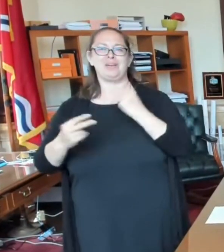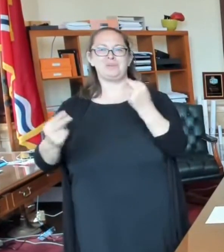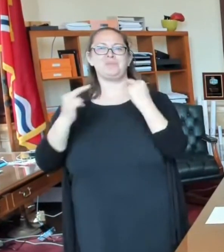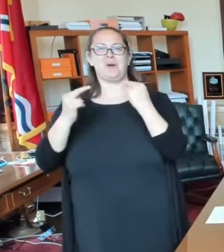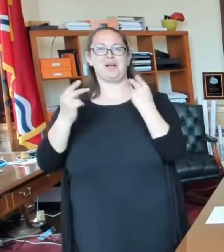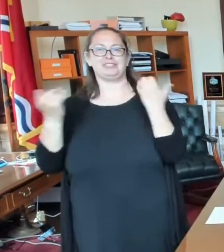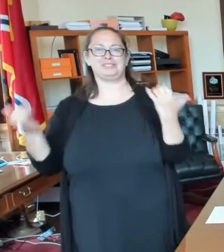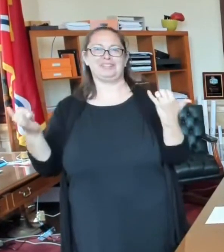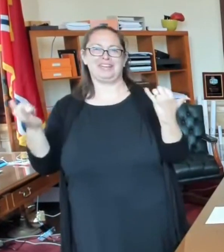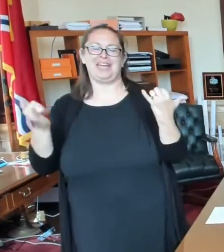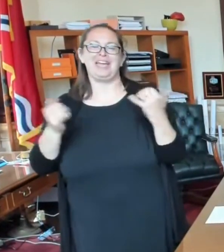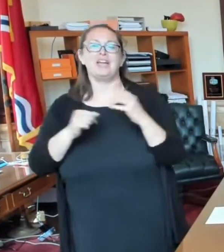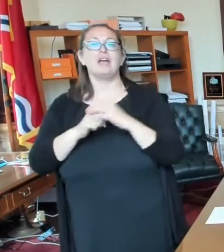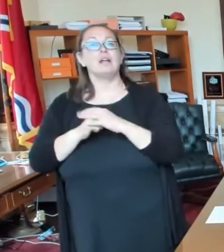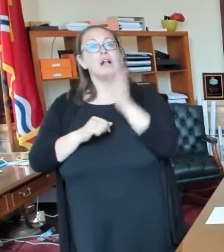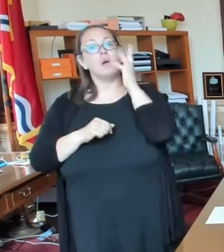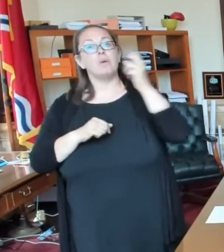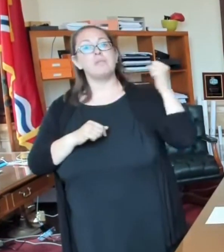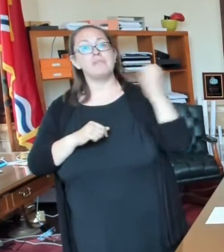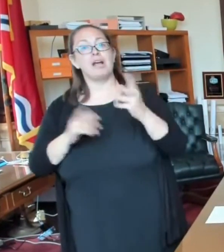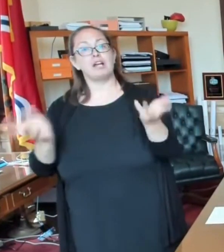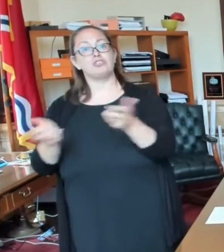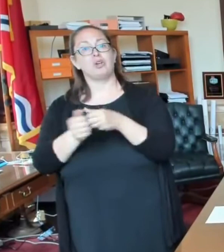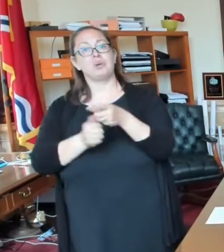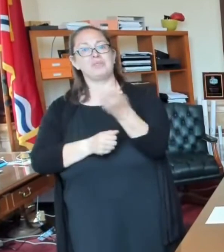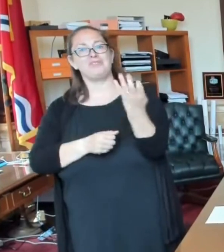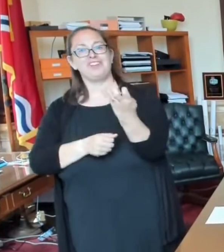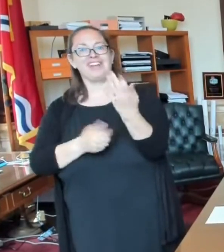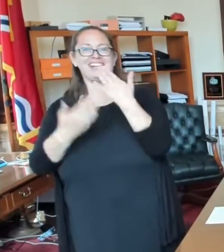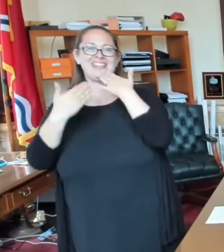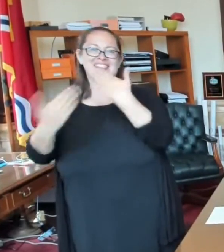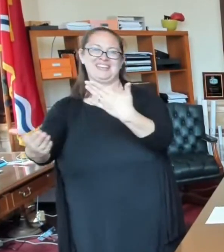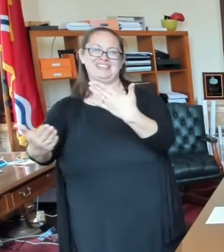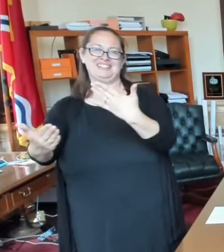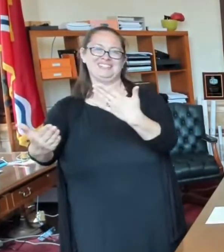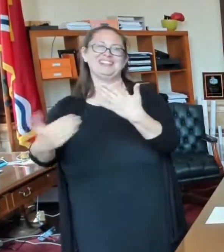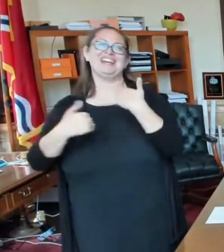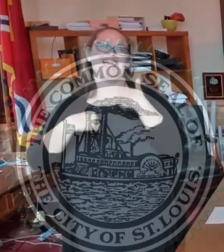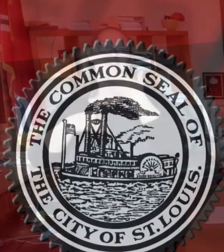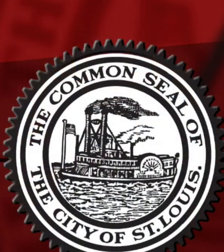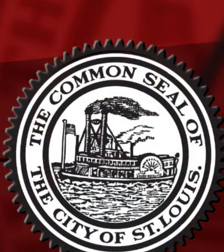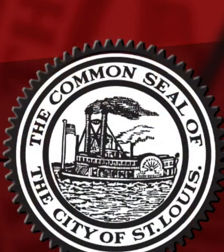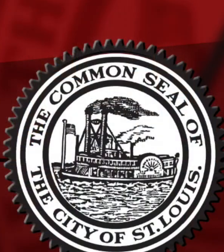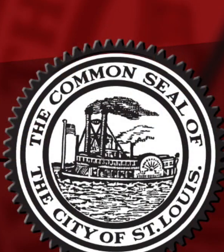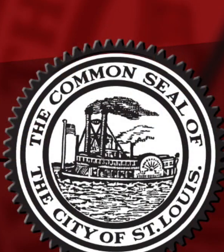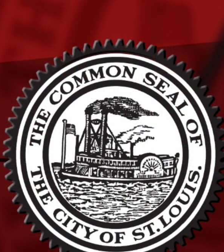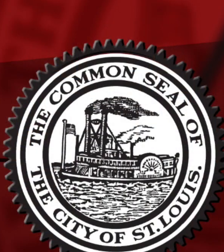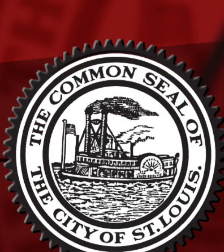today, and we'll be back and talk to you on Friday. Thanks all. Have a good week.